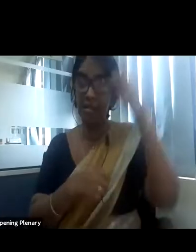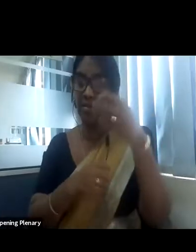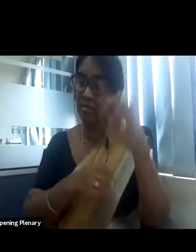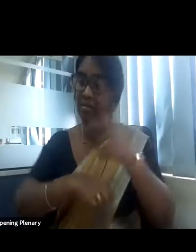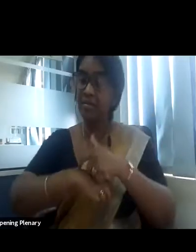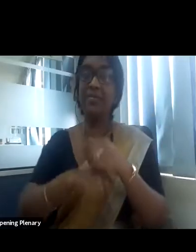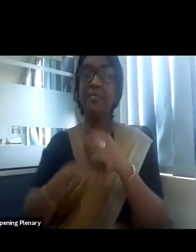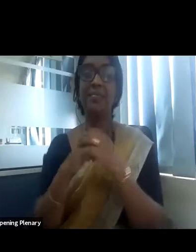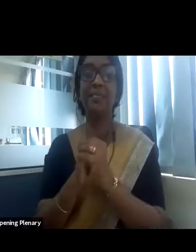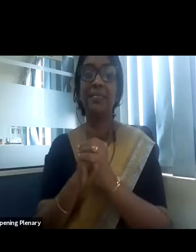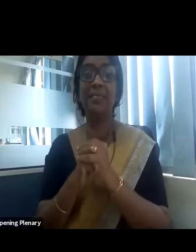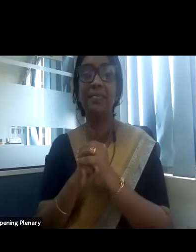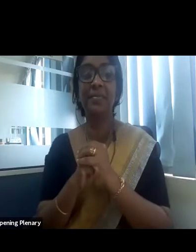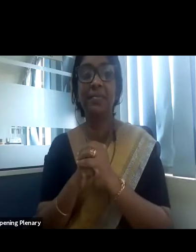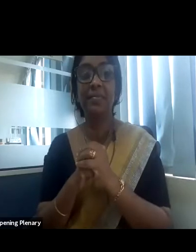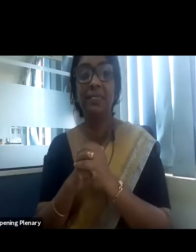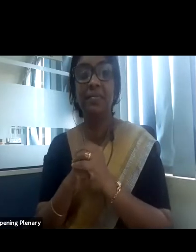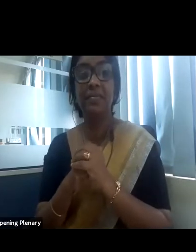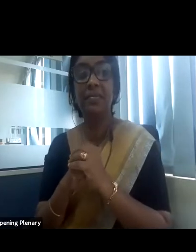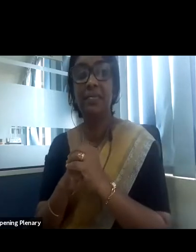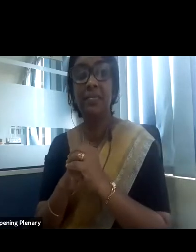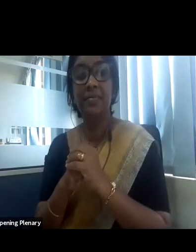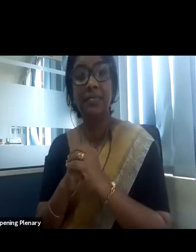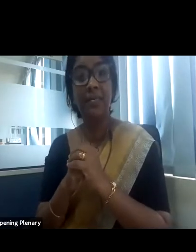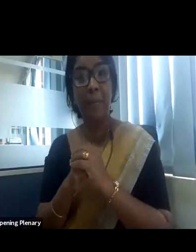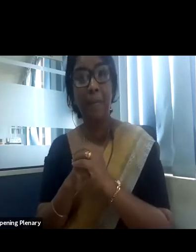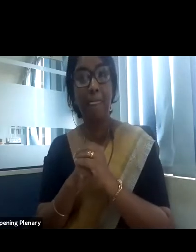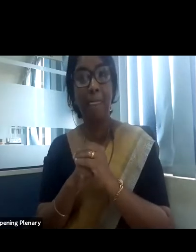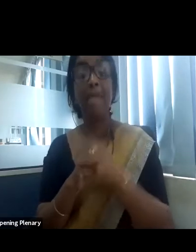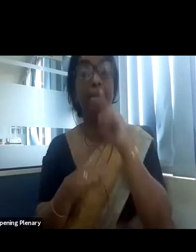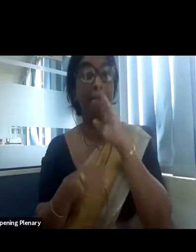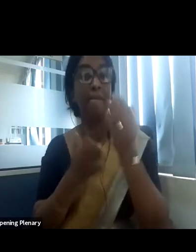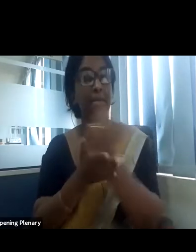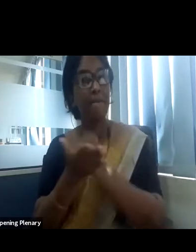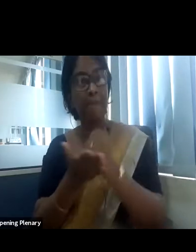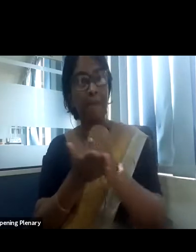All right. A very good morning to everybody.